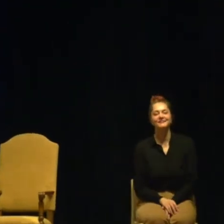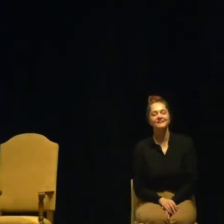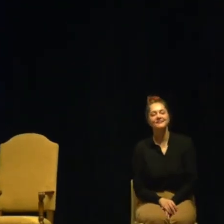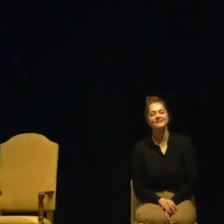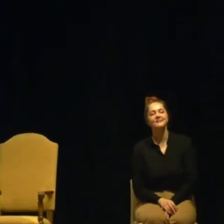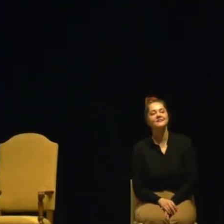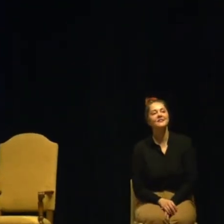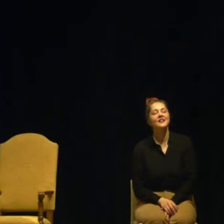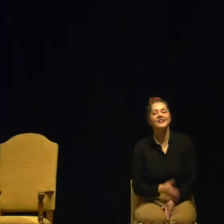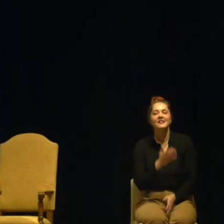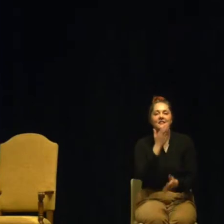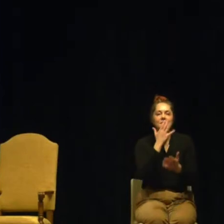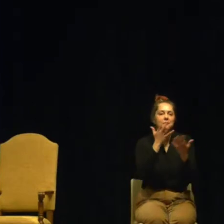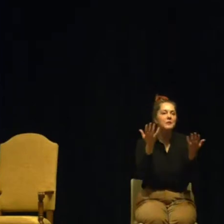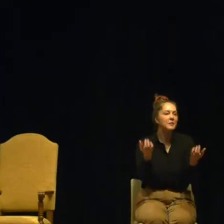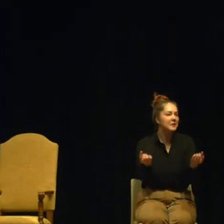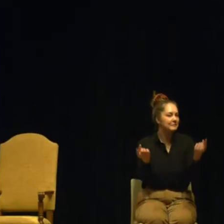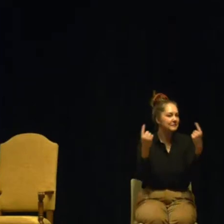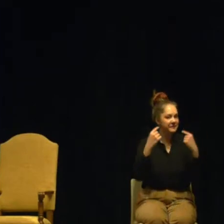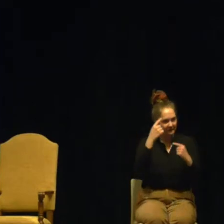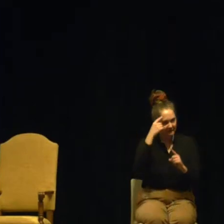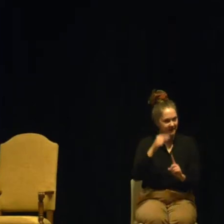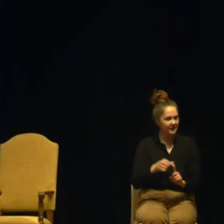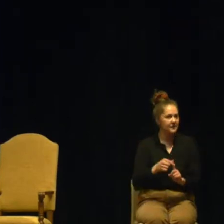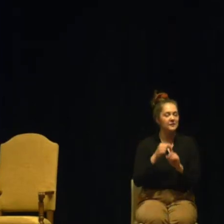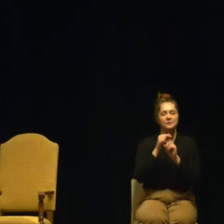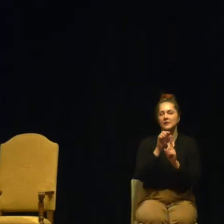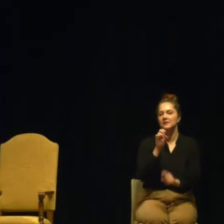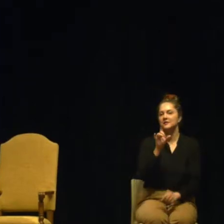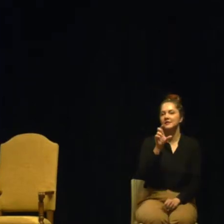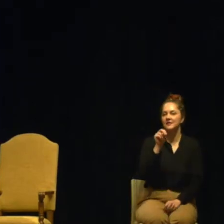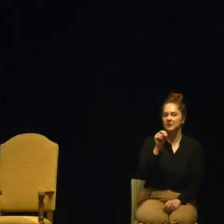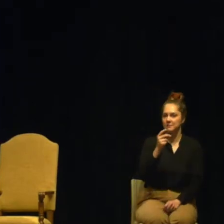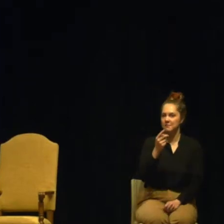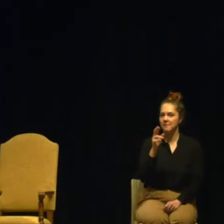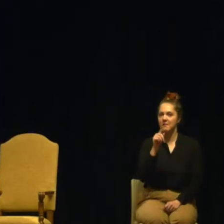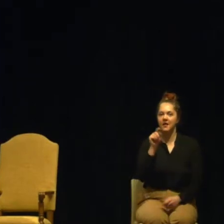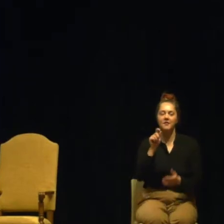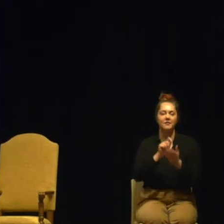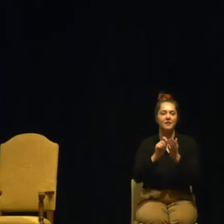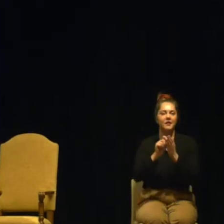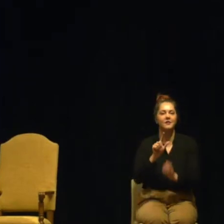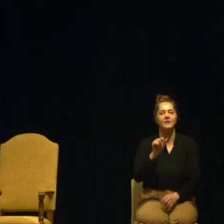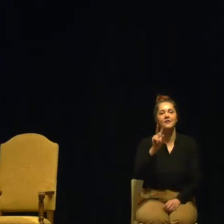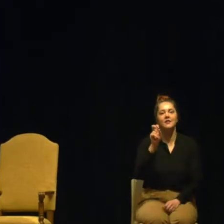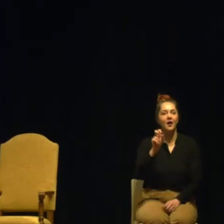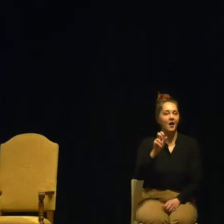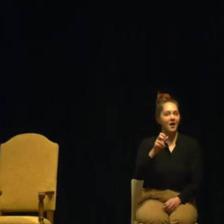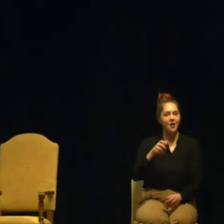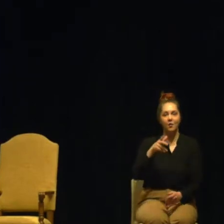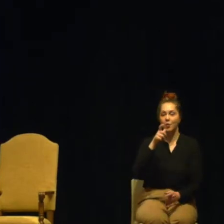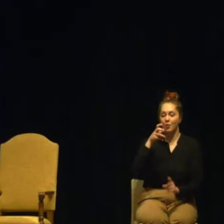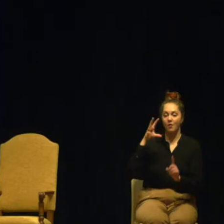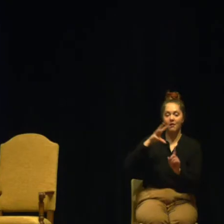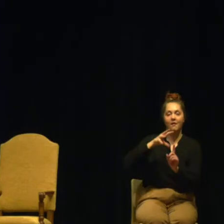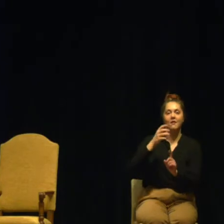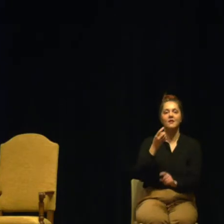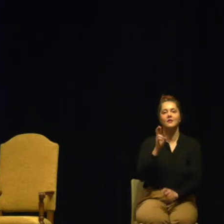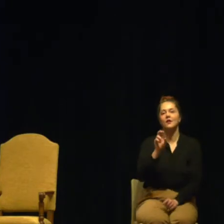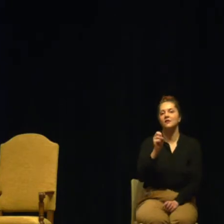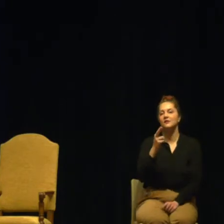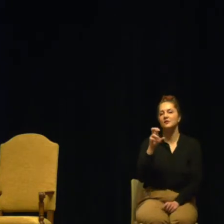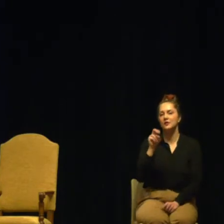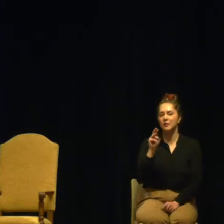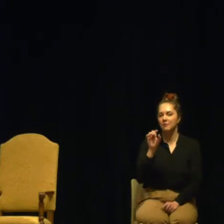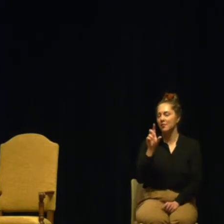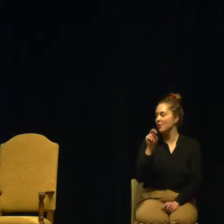Thank you so much for joining us for this special edition of Pratt Writers Live featuring Dr. Sharon Malone. We